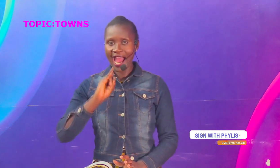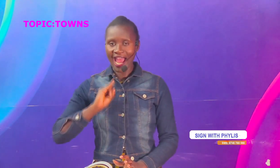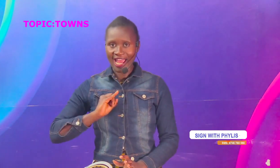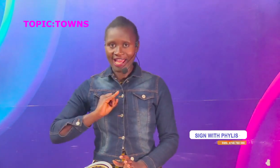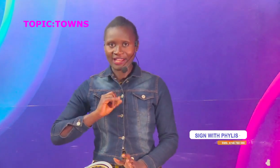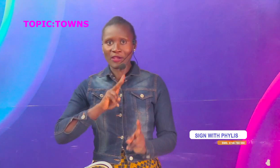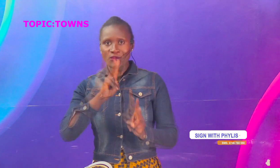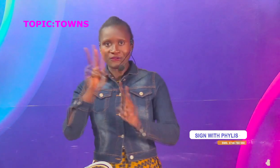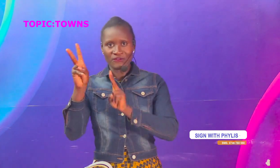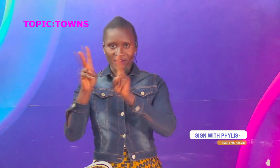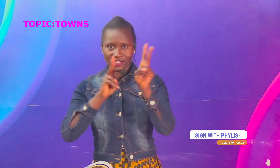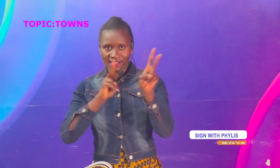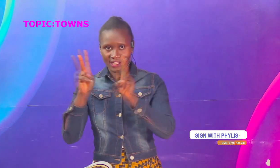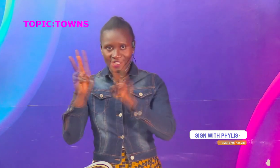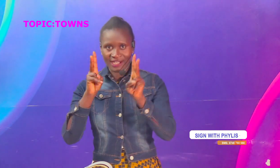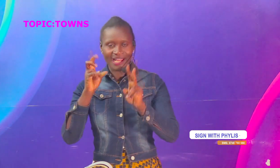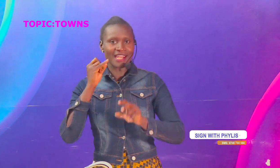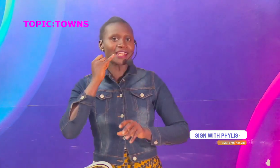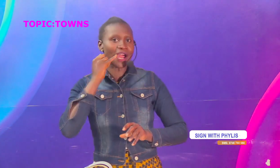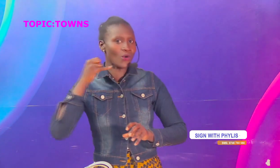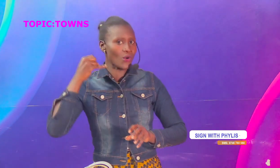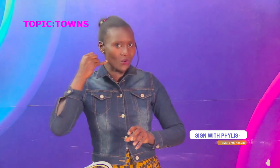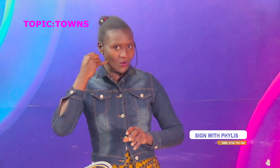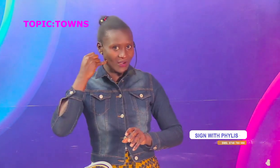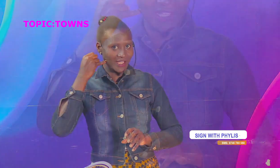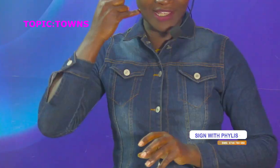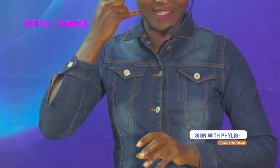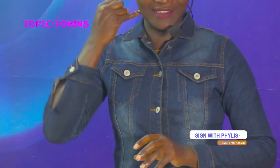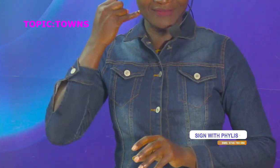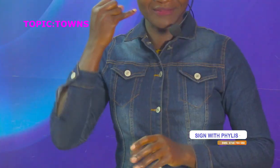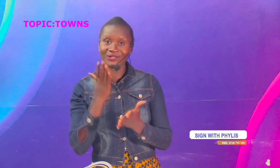I visited Nakuru. True?